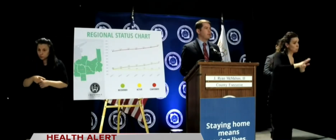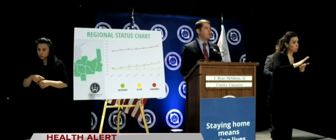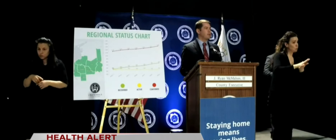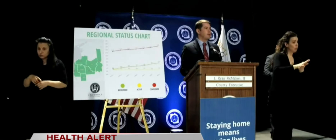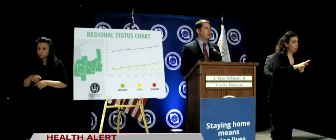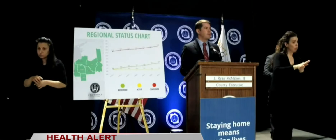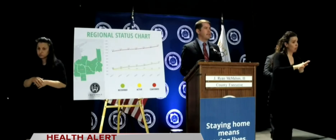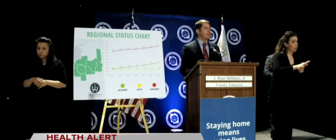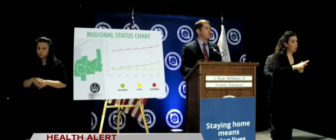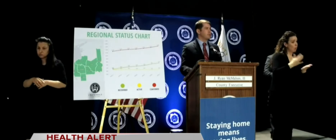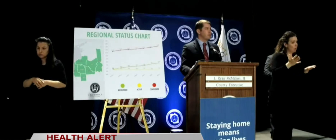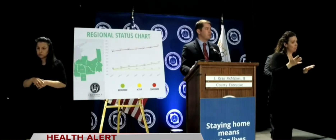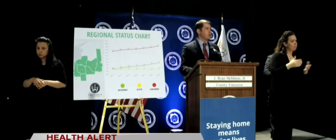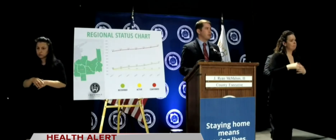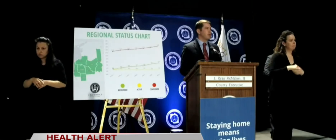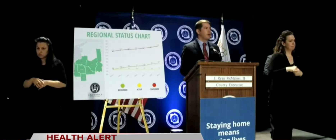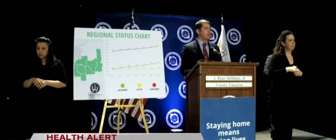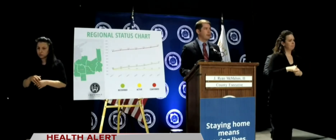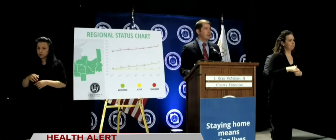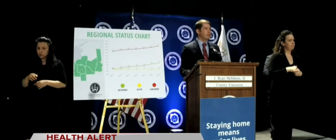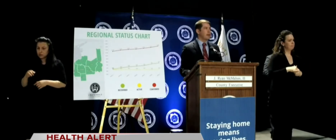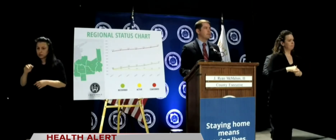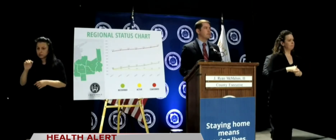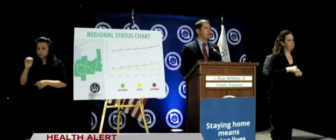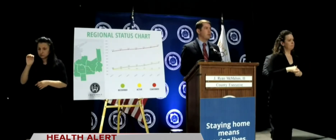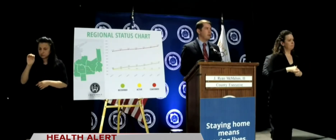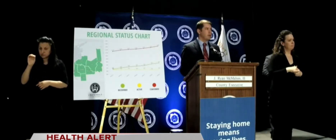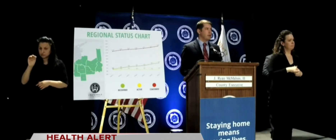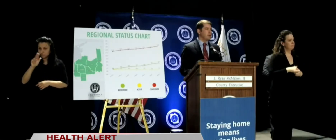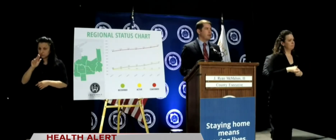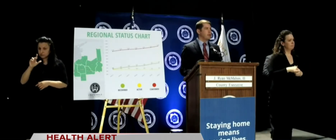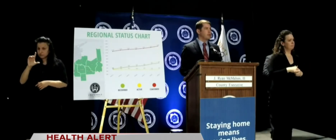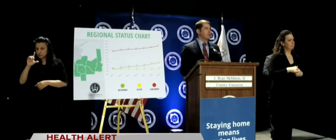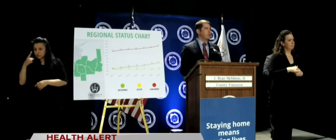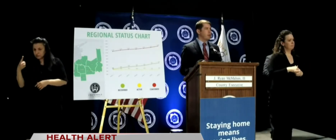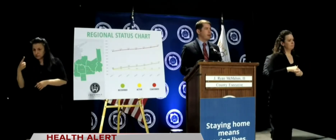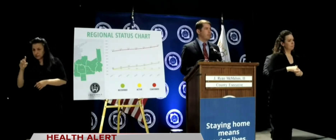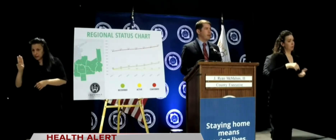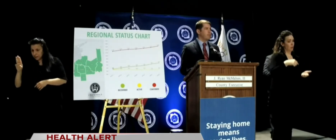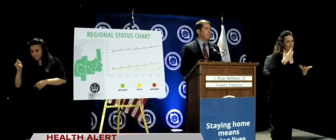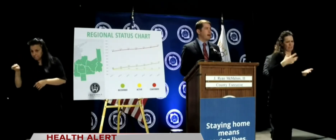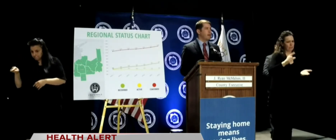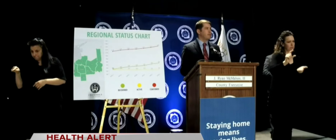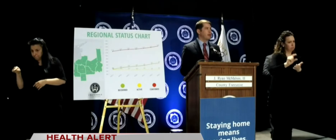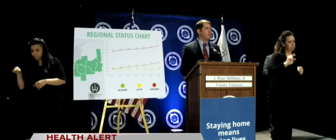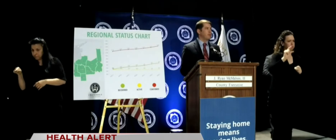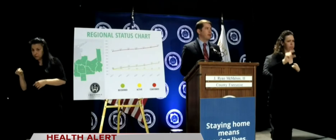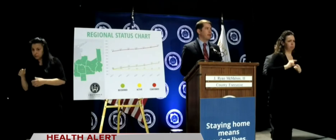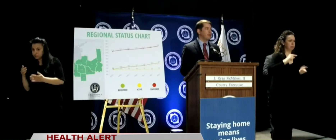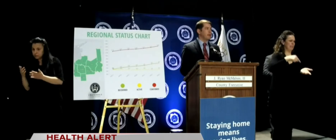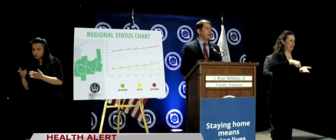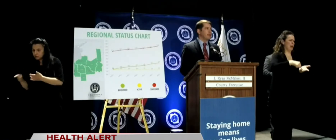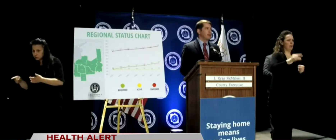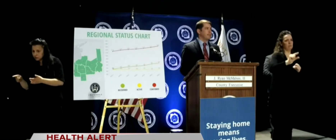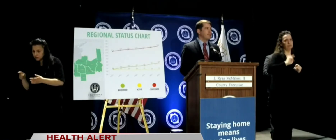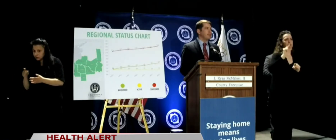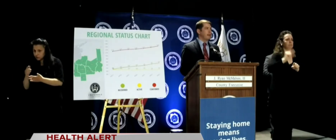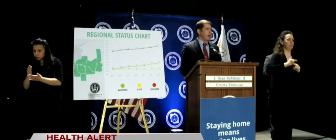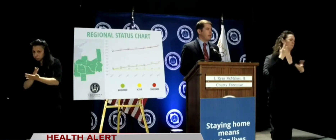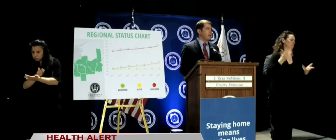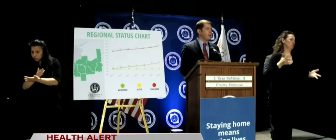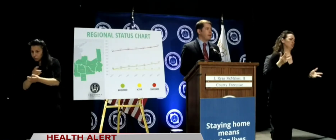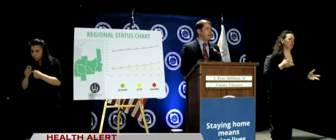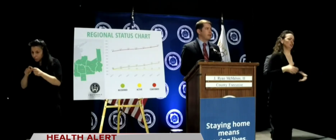form of debt service over a long period of time. So it doesn't require a big pot of upfront money.